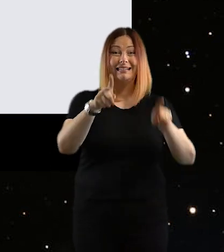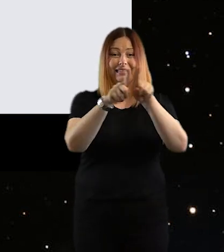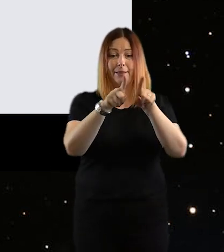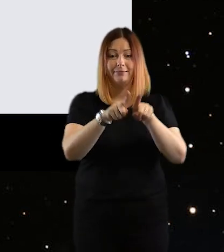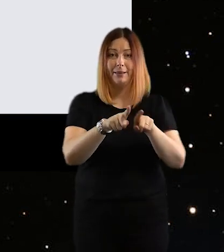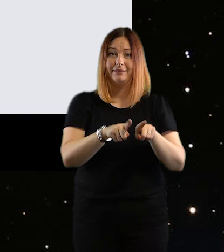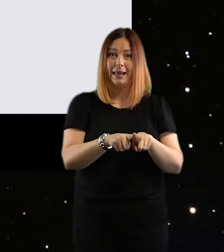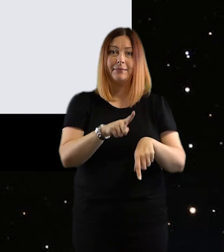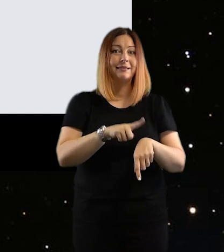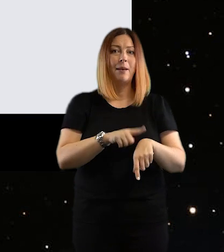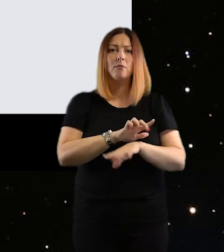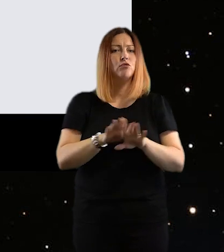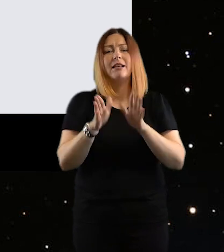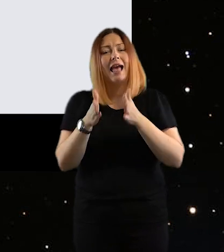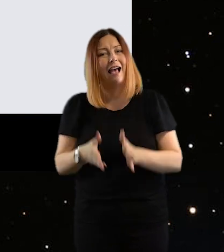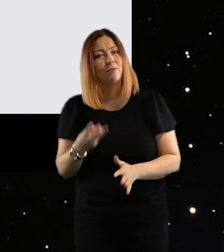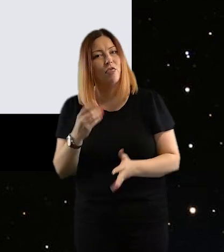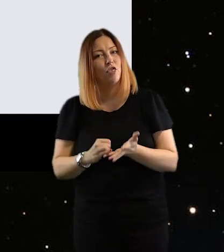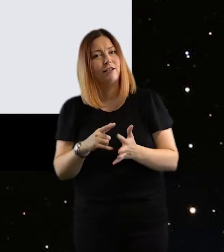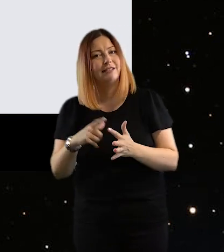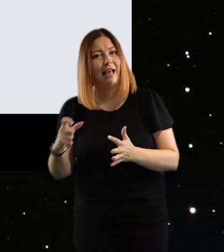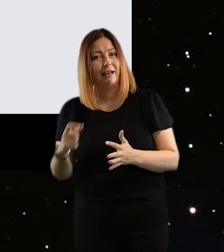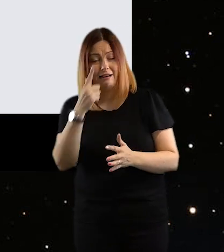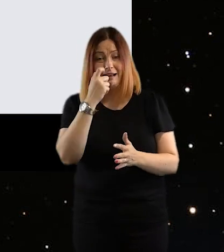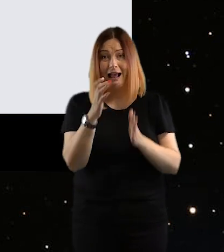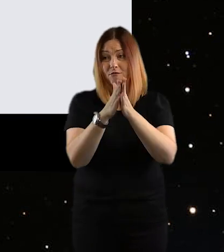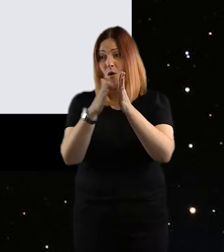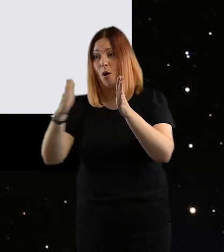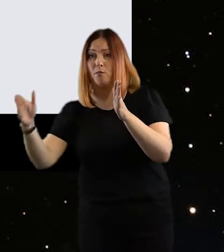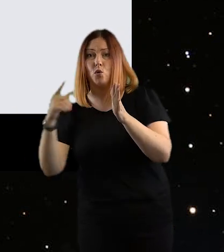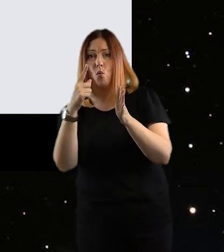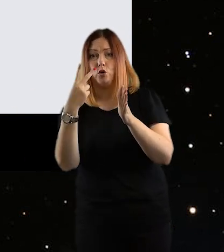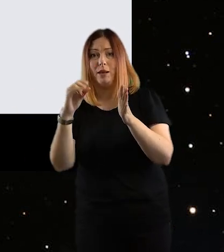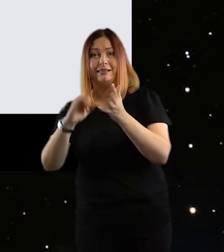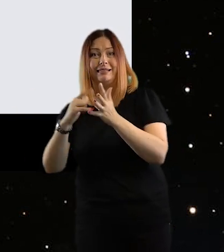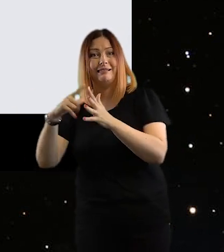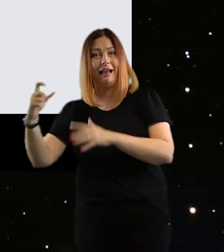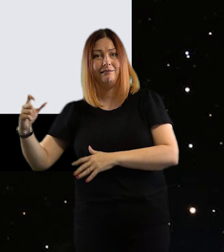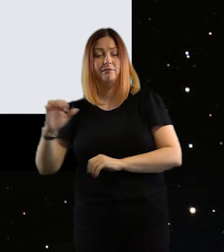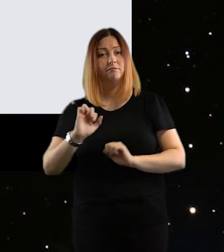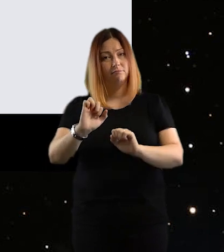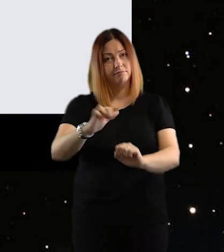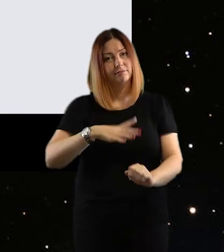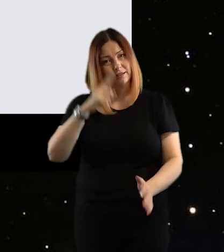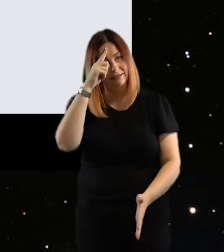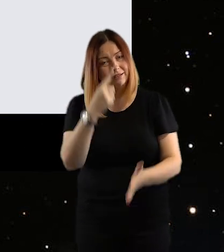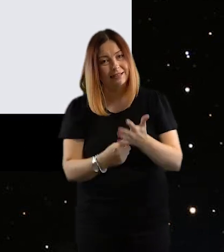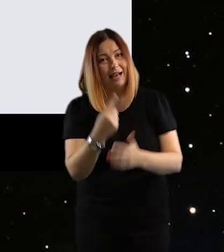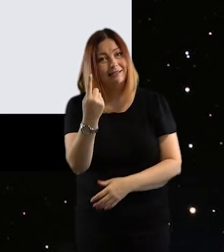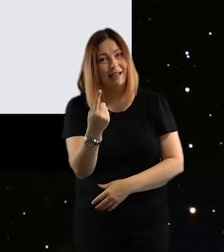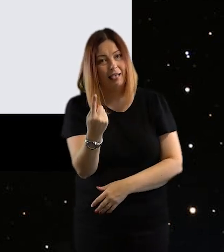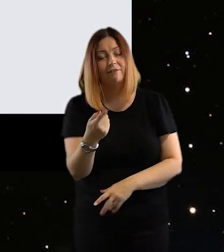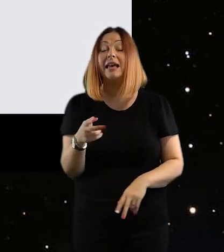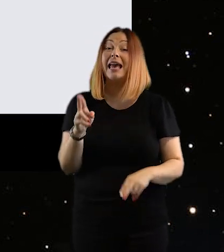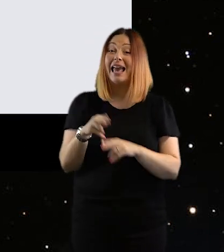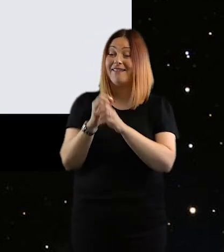30 seconds. It could be anything up to 120 seconds. That's a decision that you need to make. Obviously, the longer that you